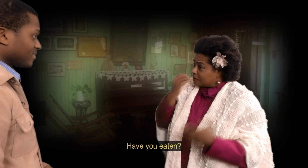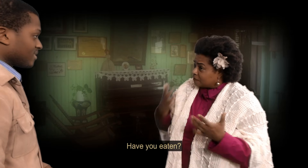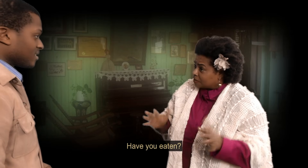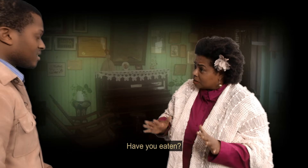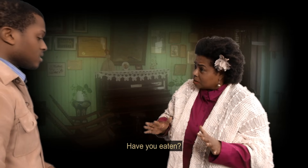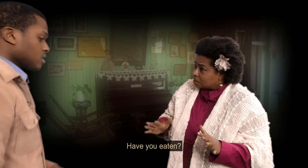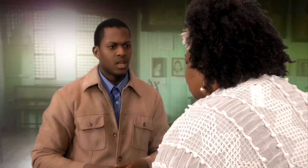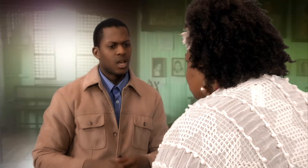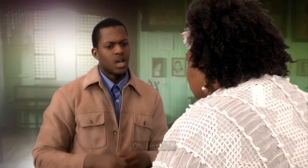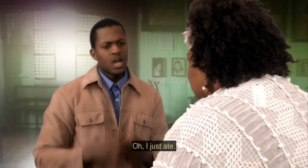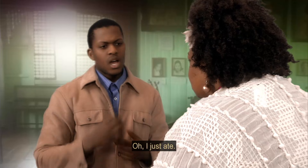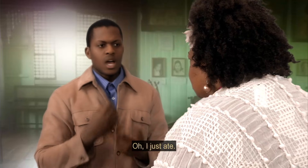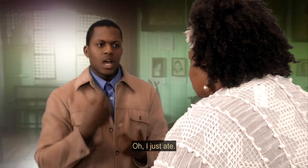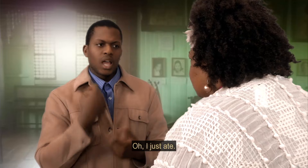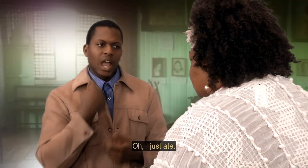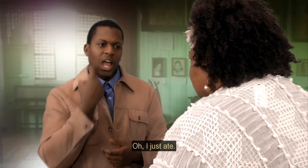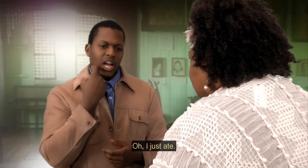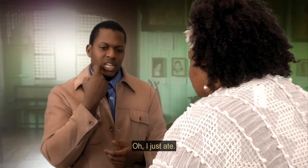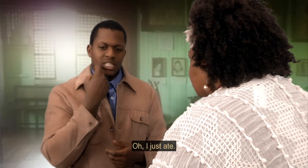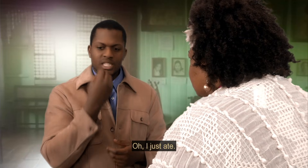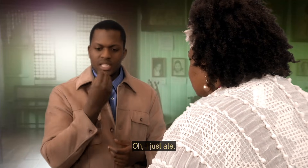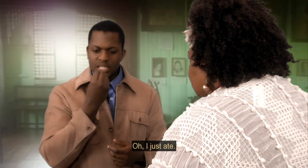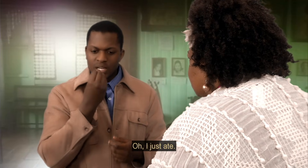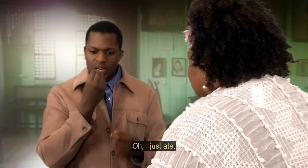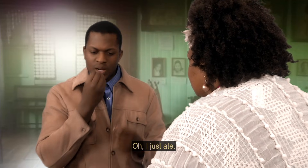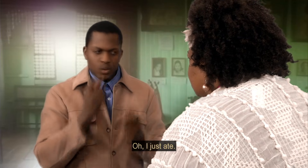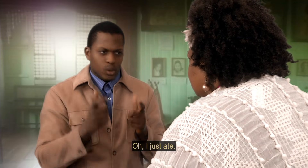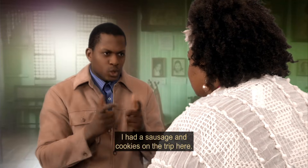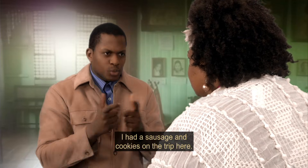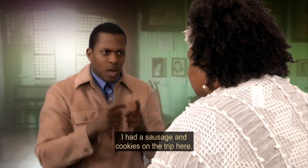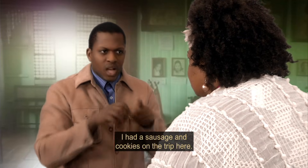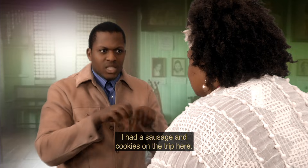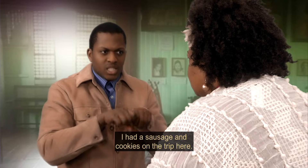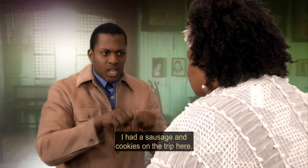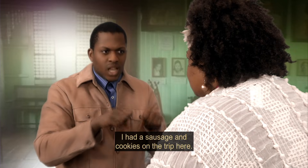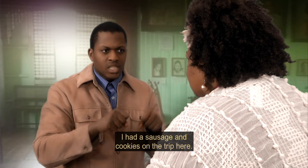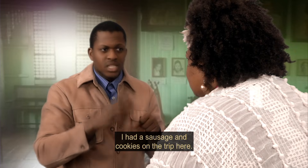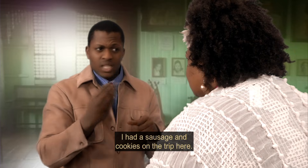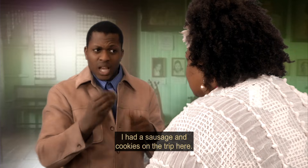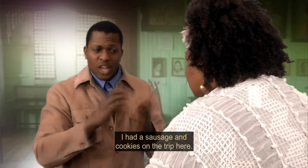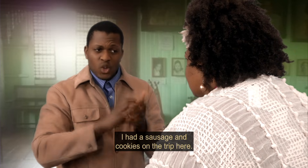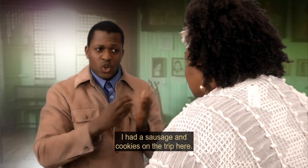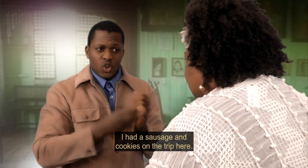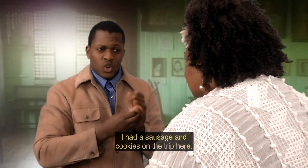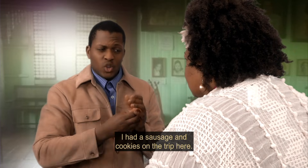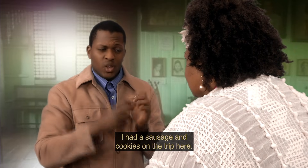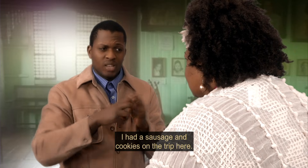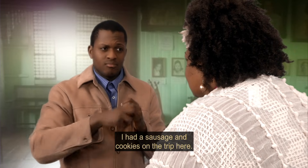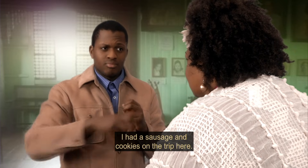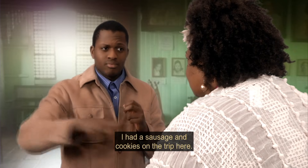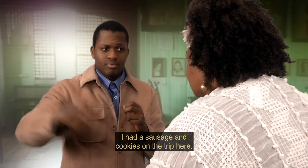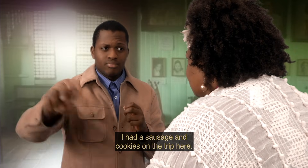Have you eaten? Oh, I just ate. I had sausage and cookies on the trip here.